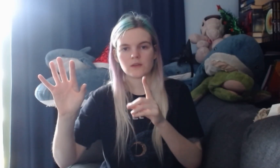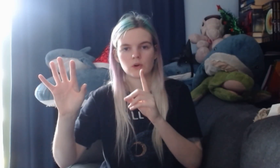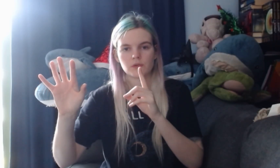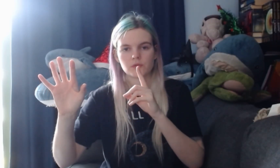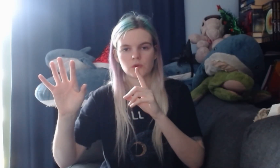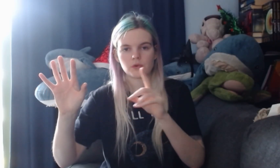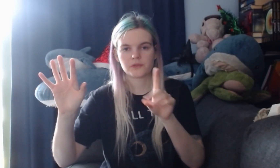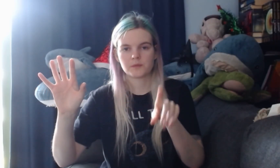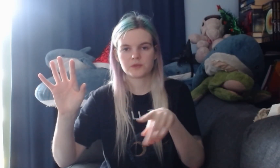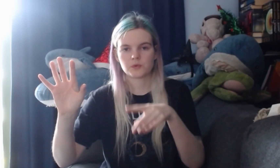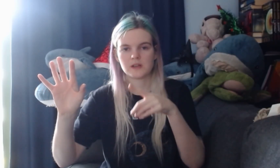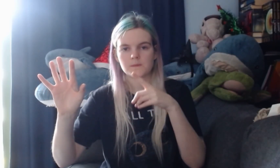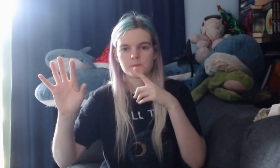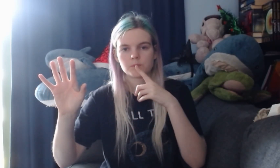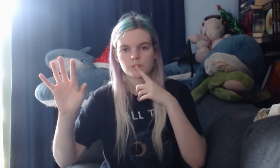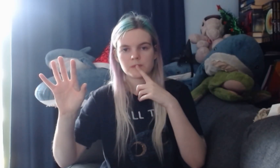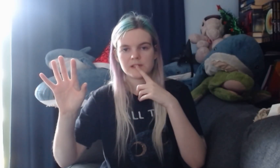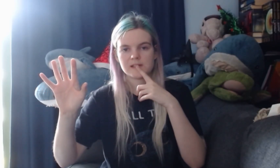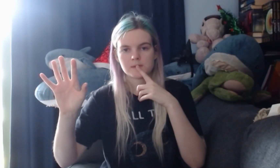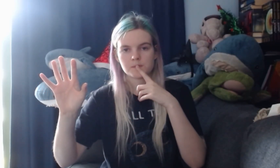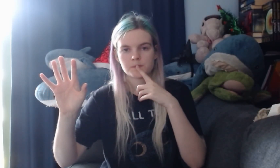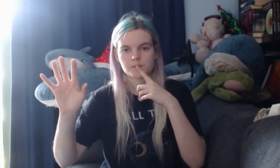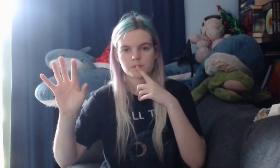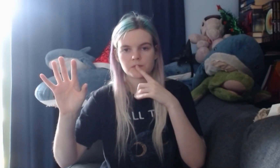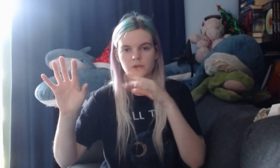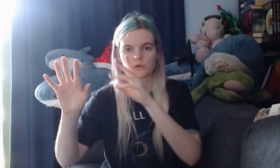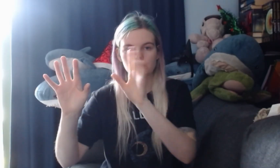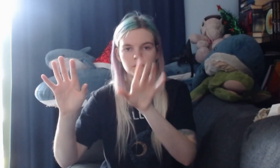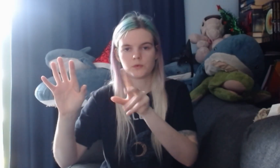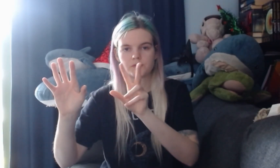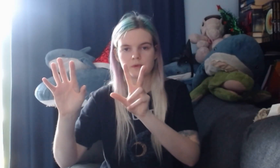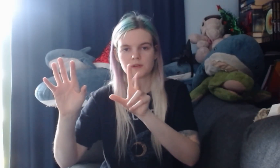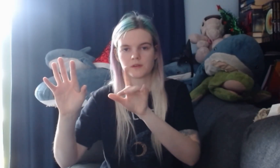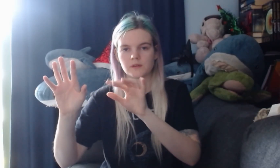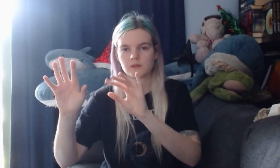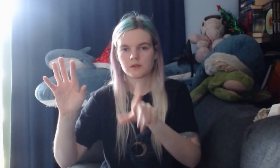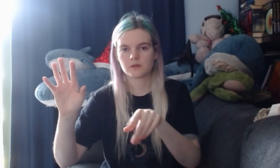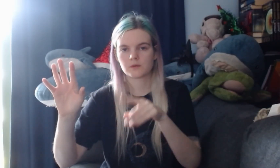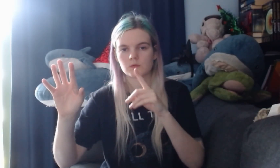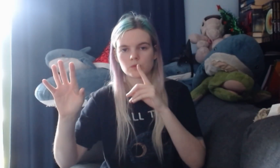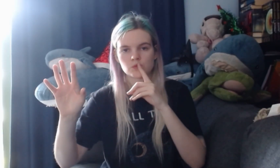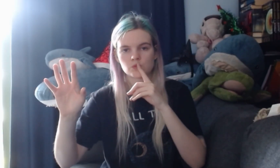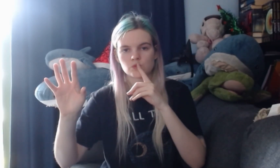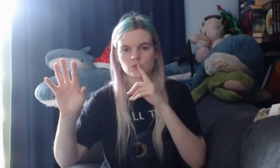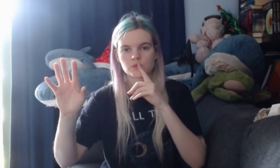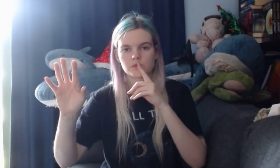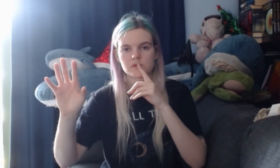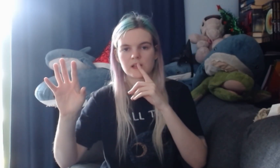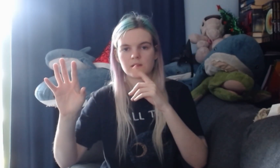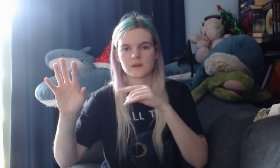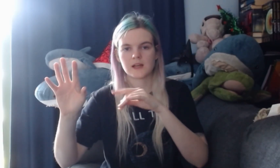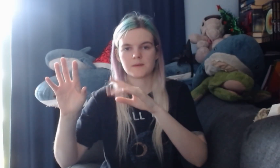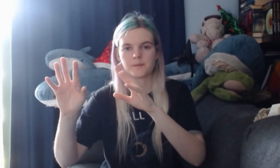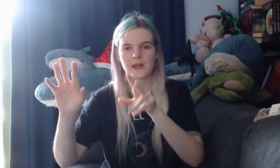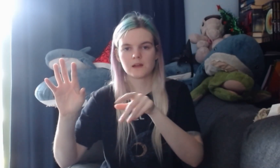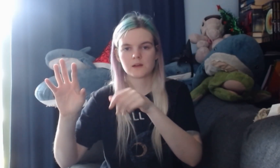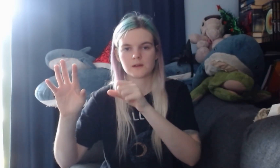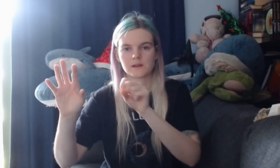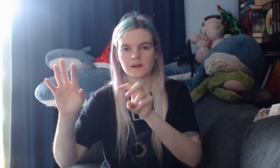also goes in between here. So movement. Then again back. I saw